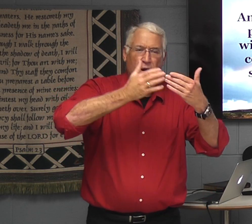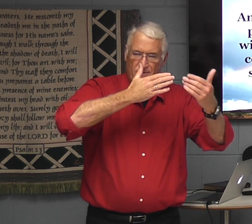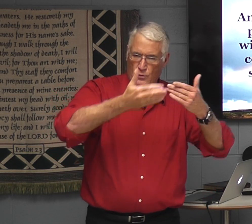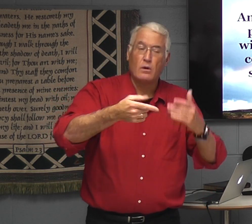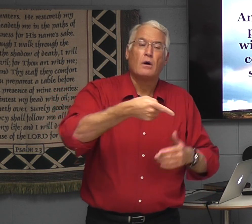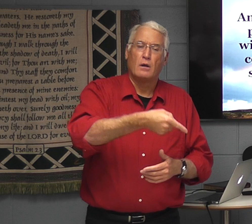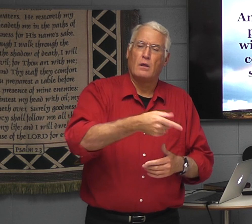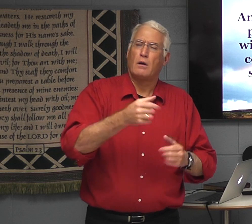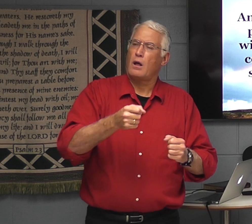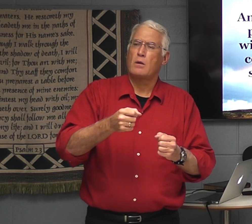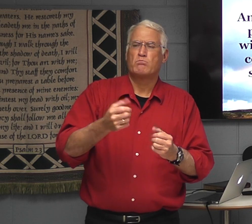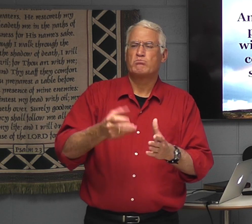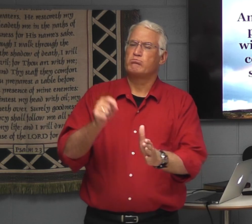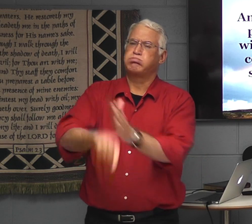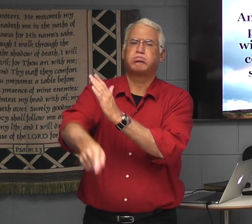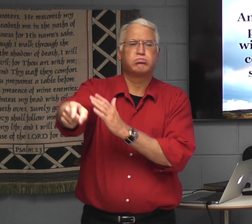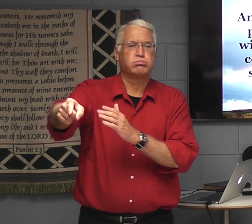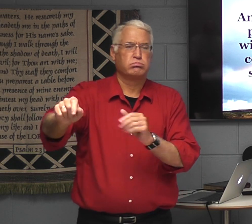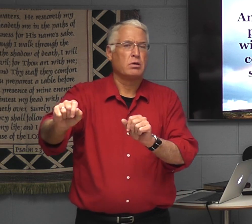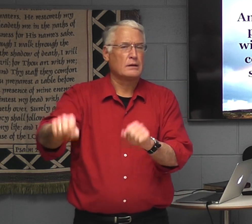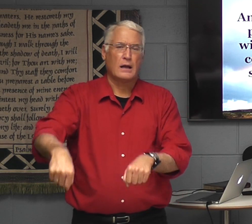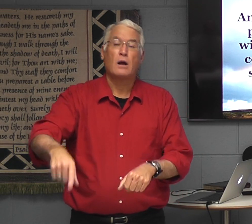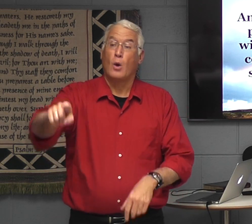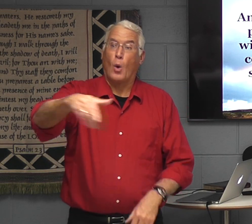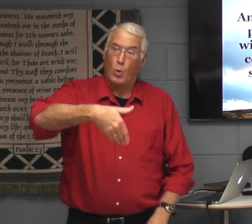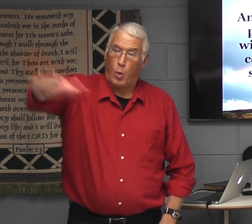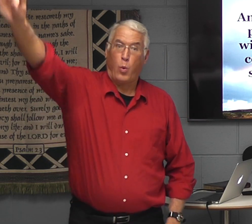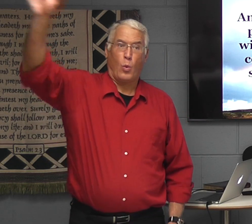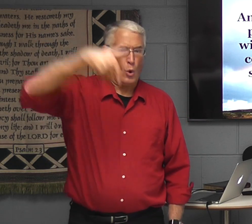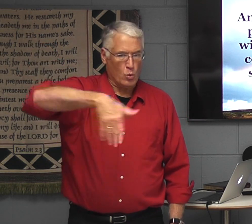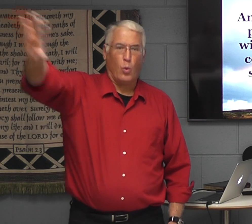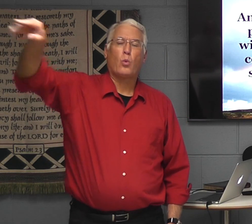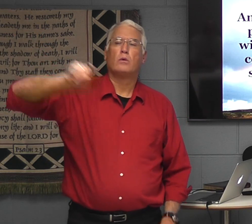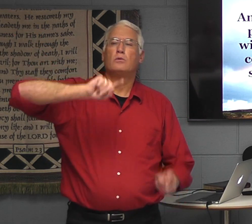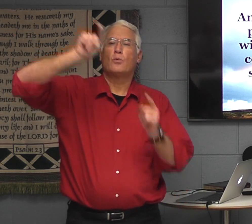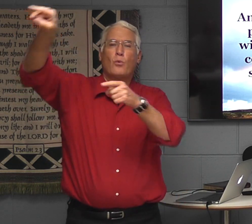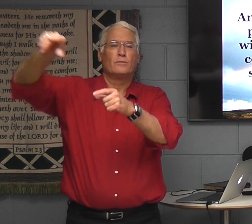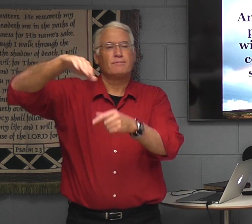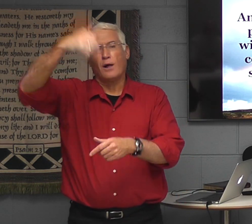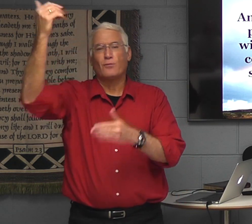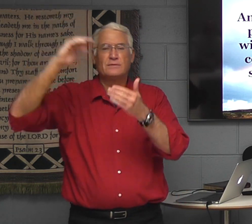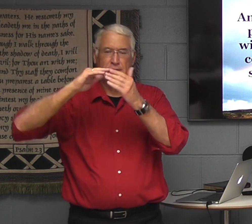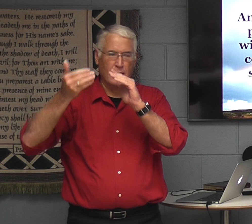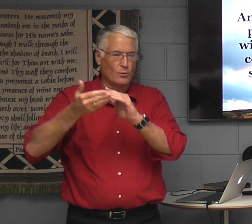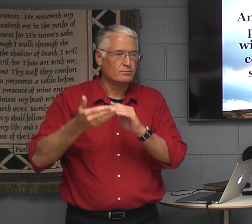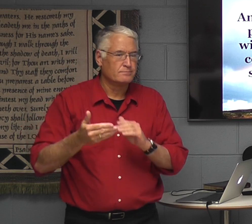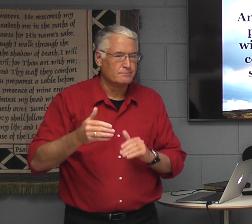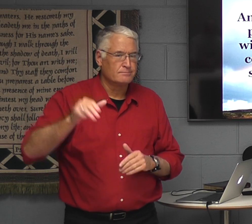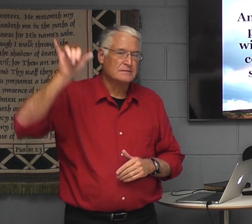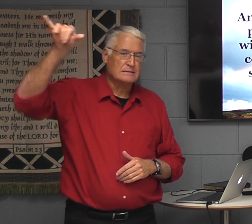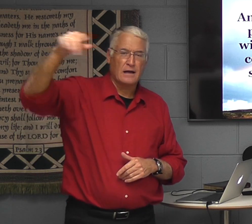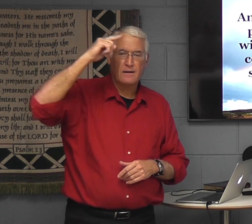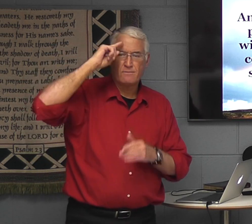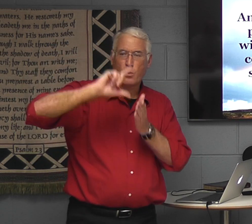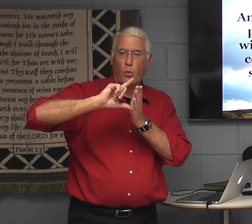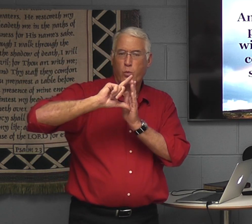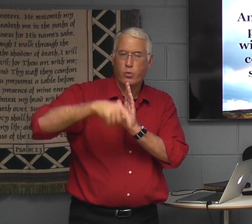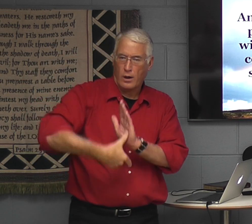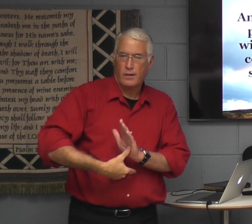You know, people who are grieving, those who had lost their loved one, you could flee to another city